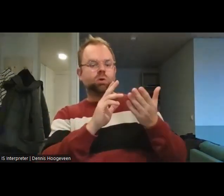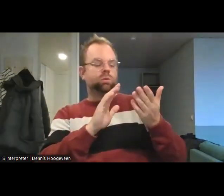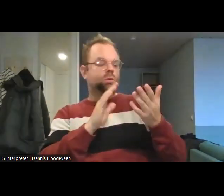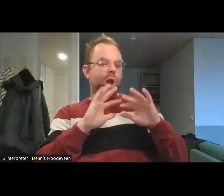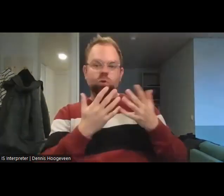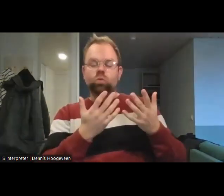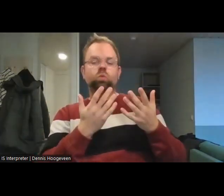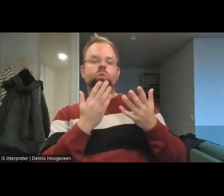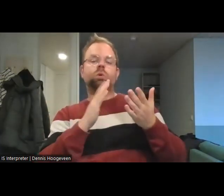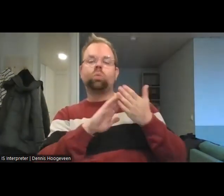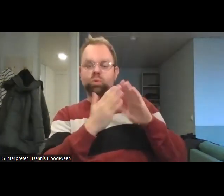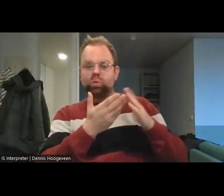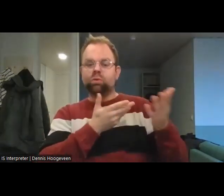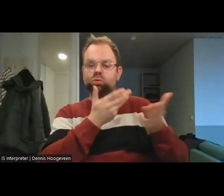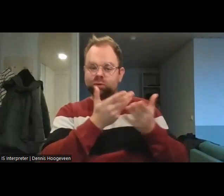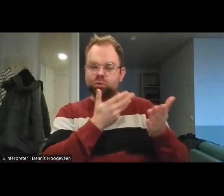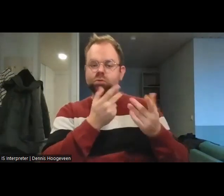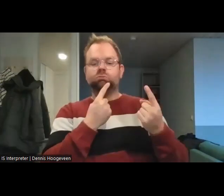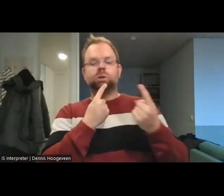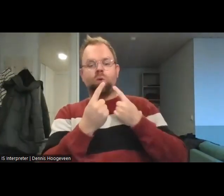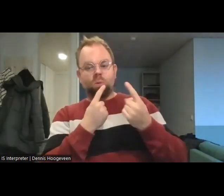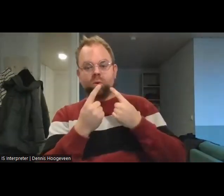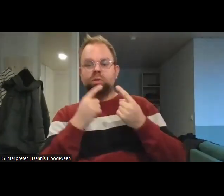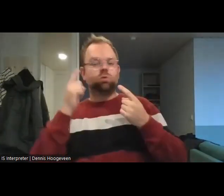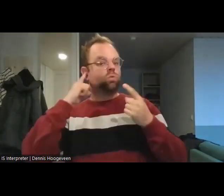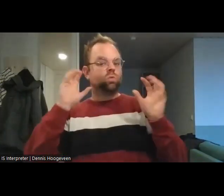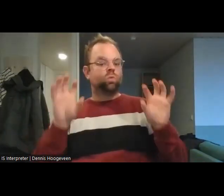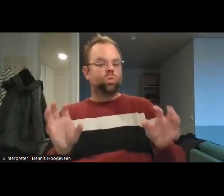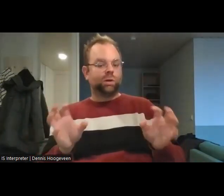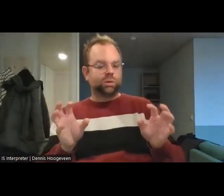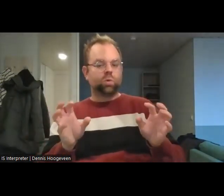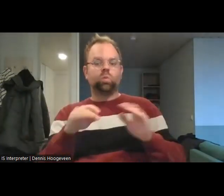local legislation in Bangsa